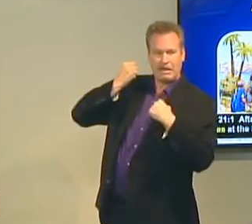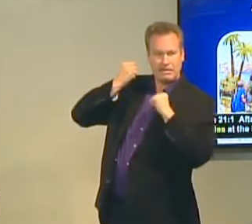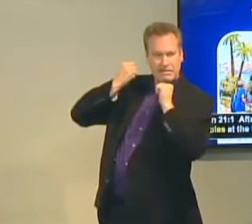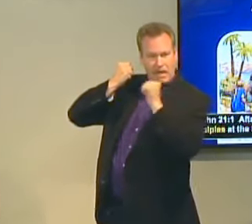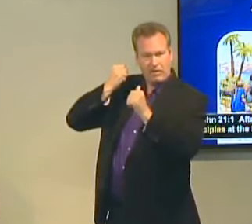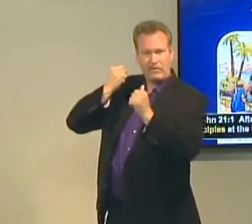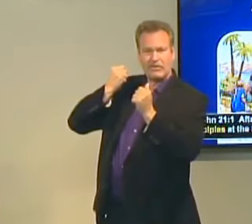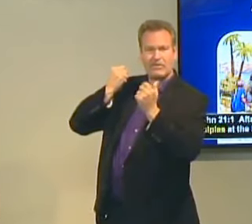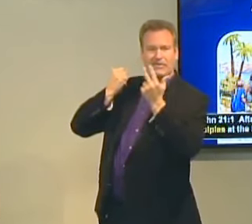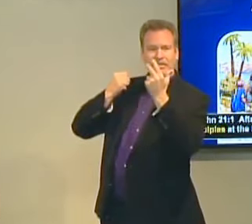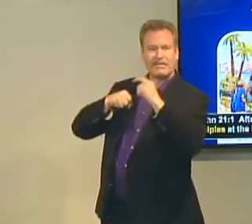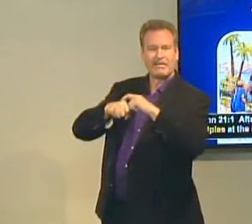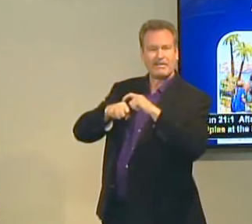he had the spot. In the back of his mind.